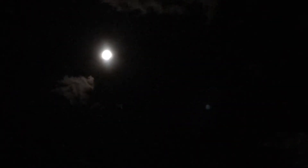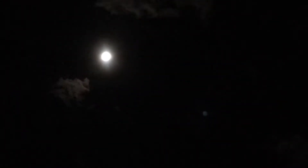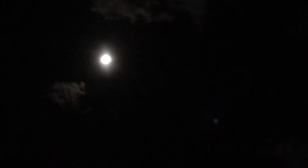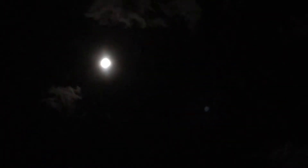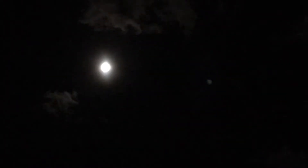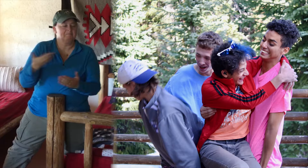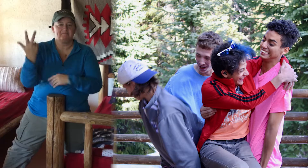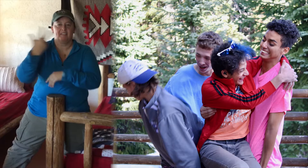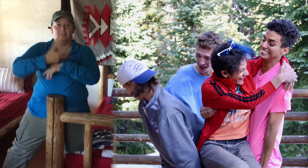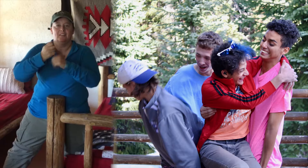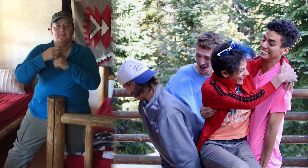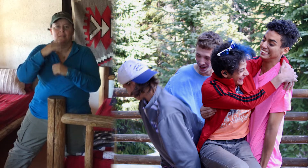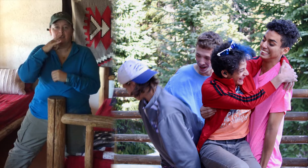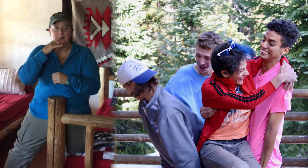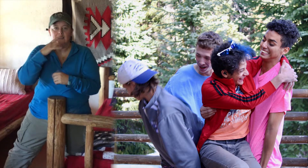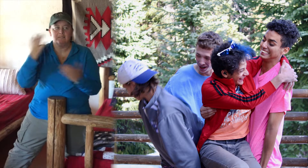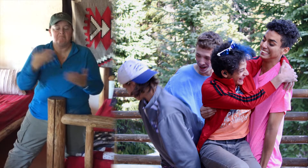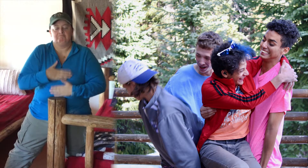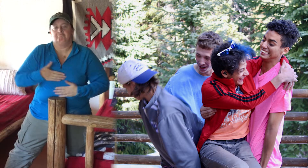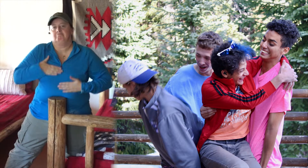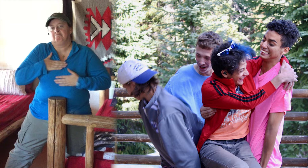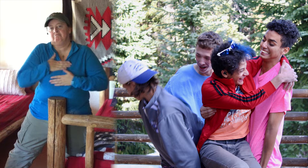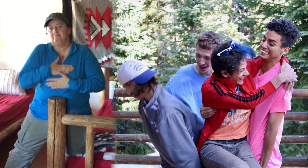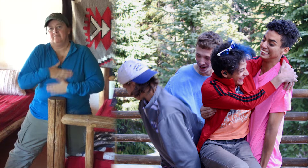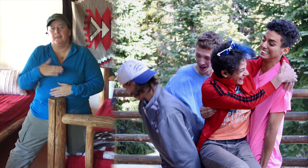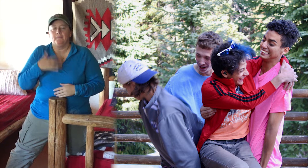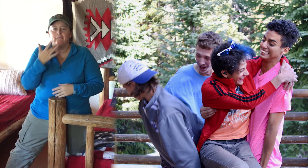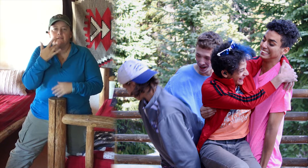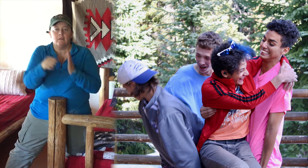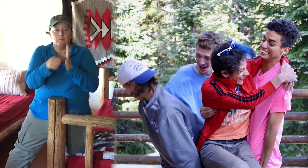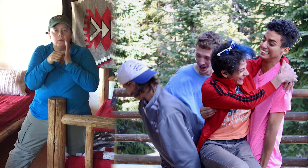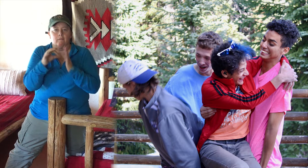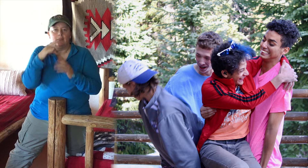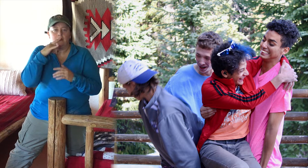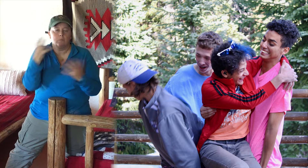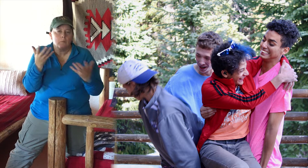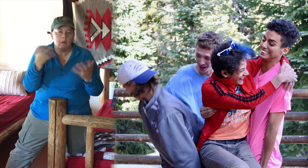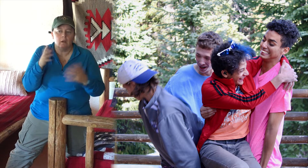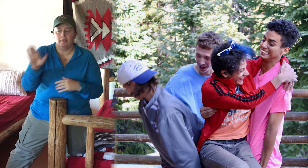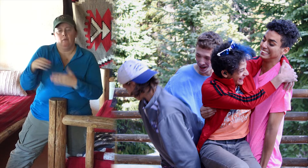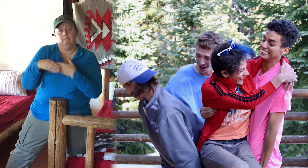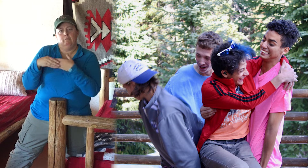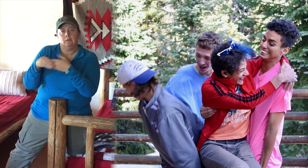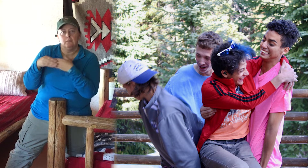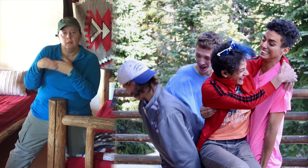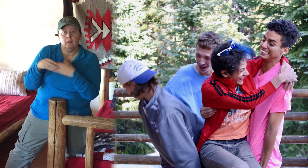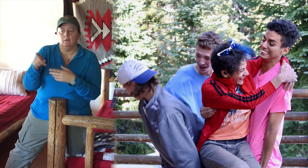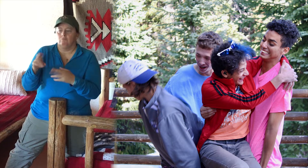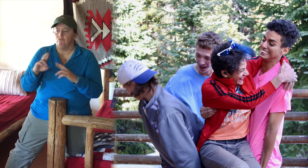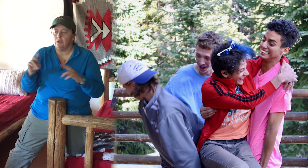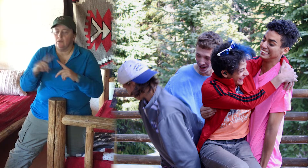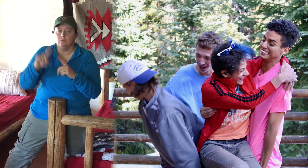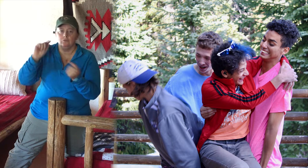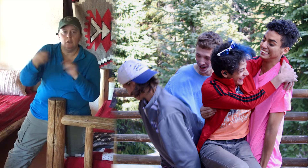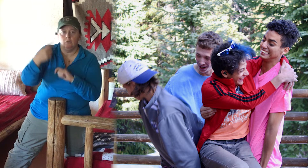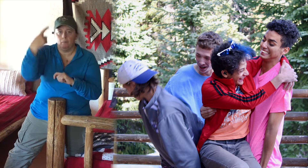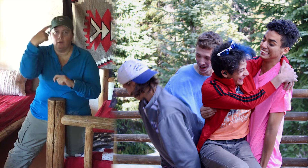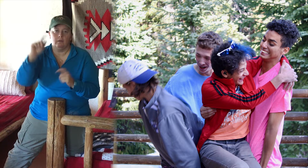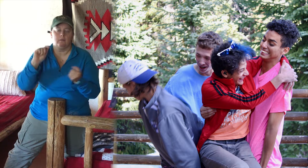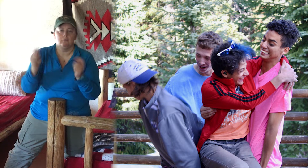I was here with the kids for 3 days. I really enjoyed it. I was most impressed by the kids' flexibility. They were ready to go, ready to change their